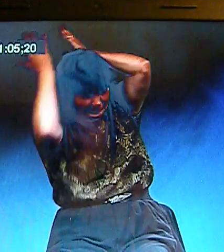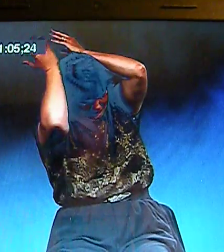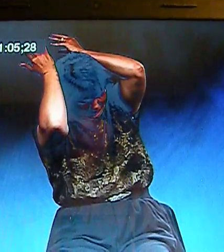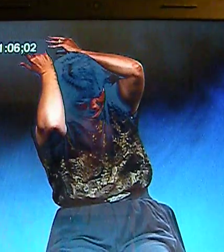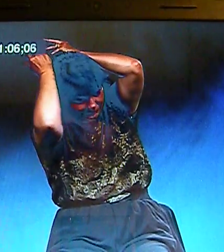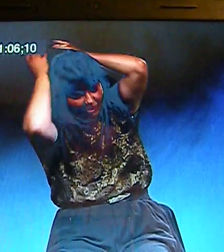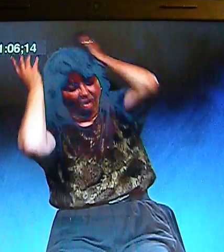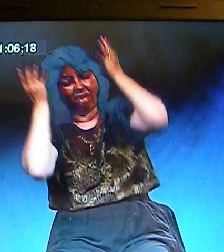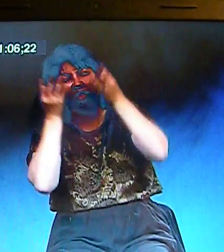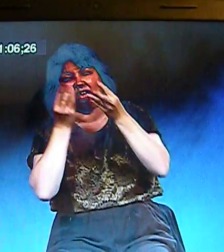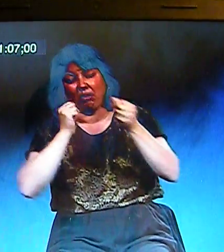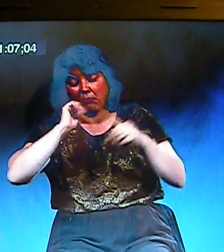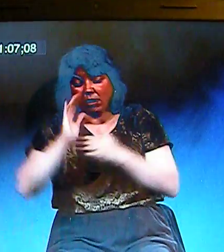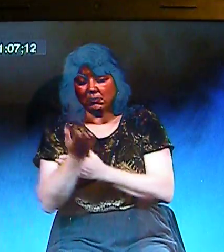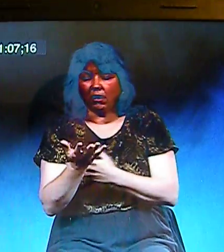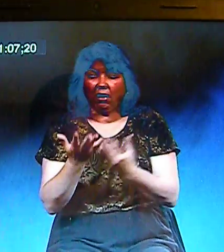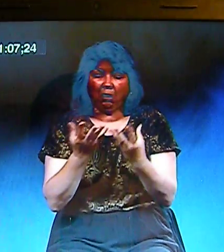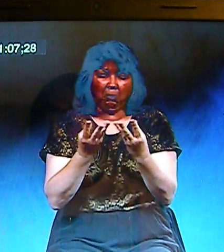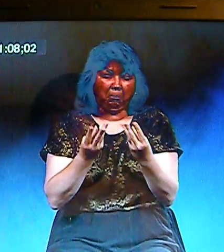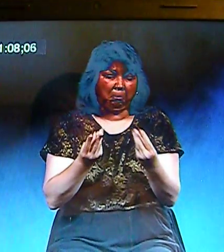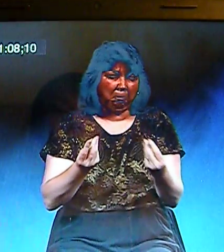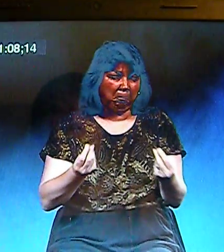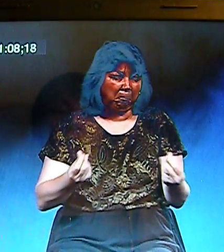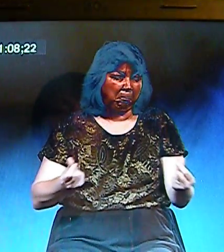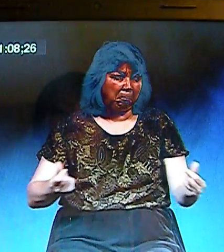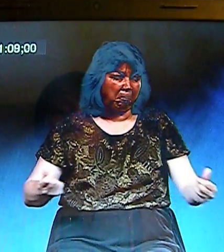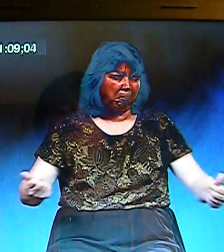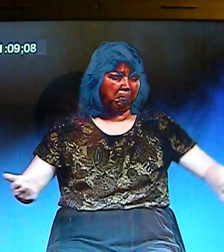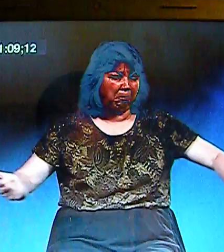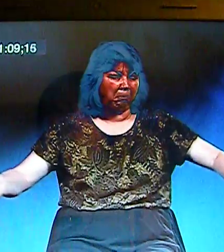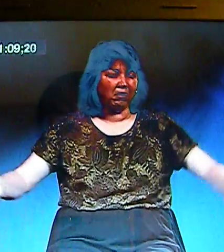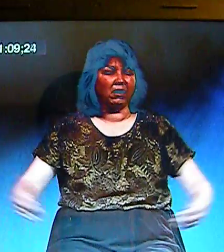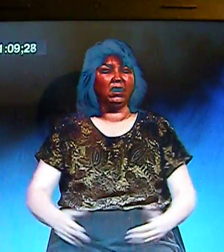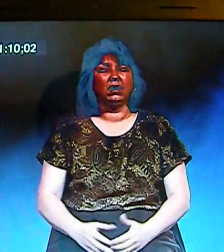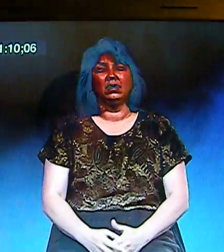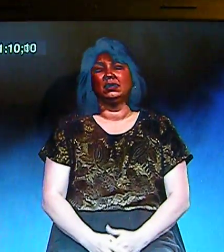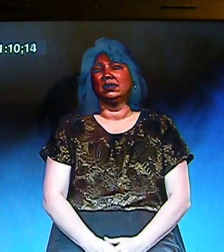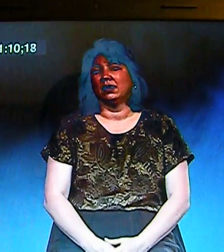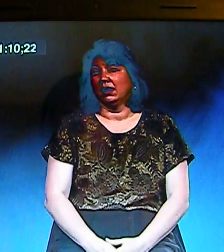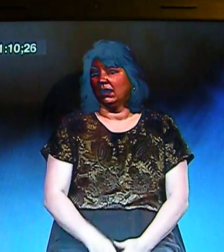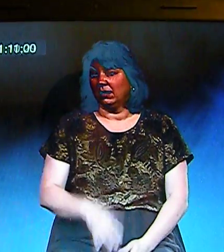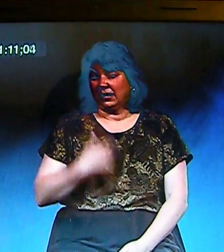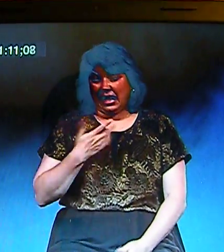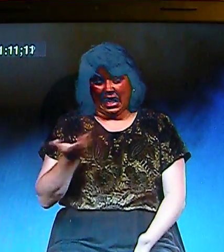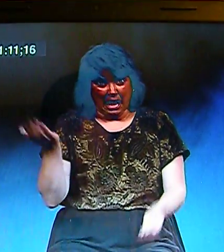hurt again. So I soaked my hands again and just hoped that maybe it would go away.